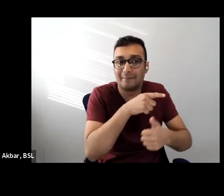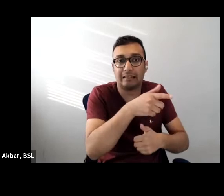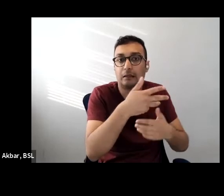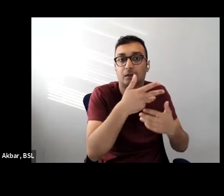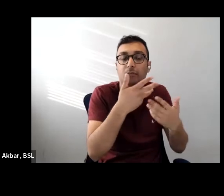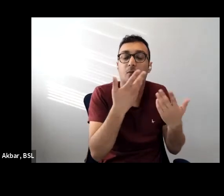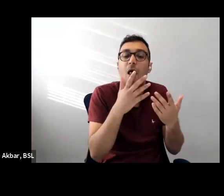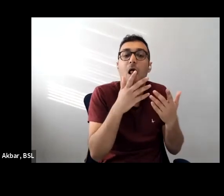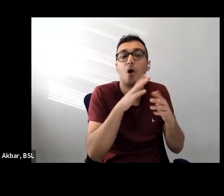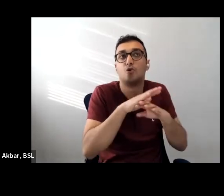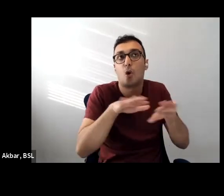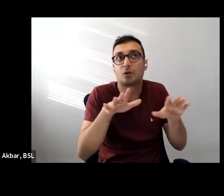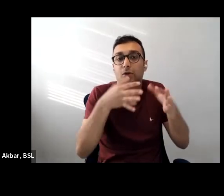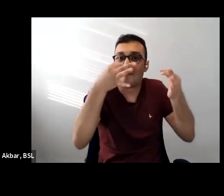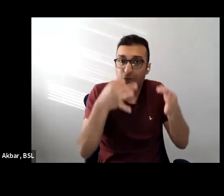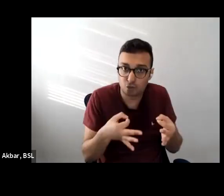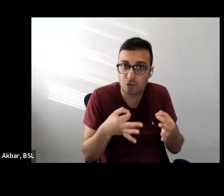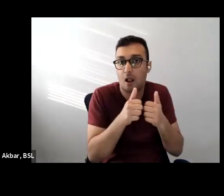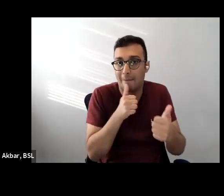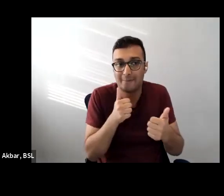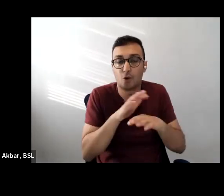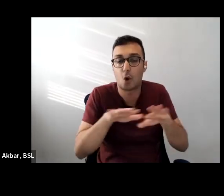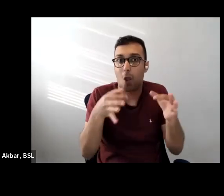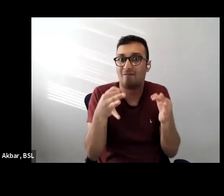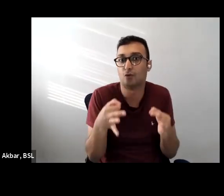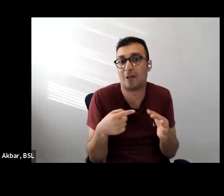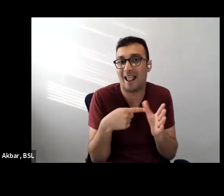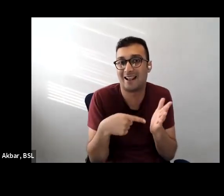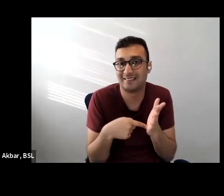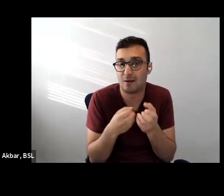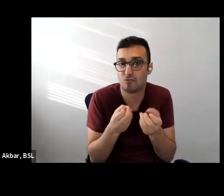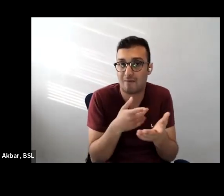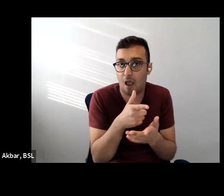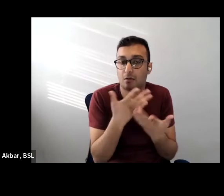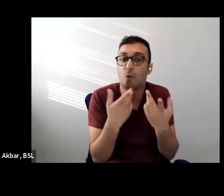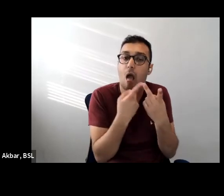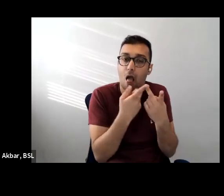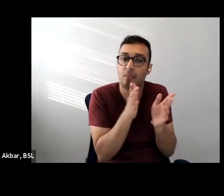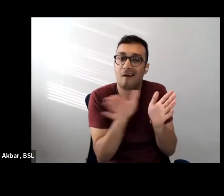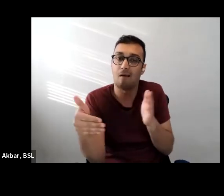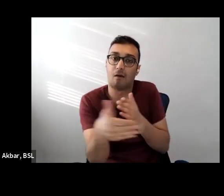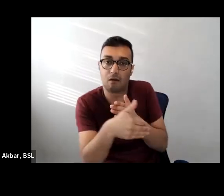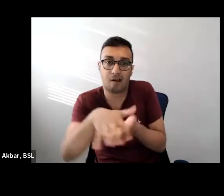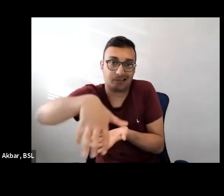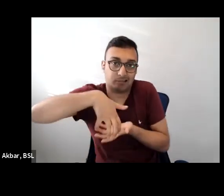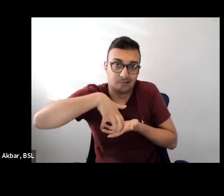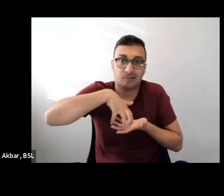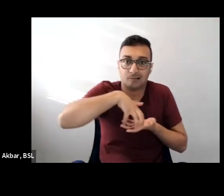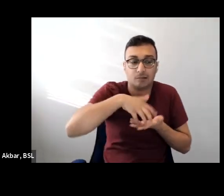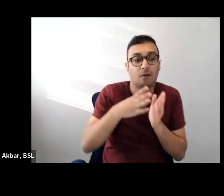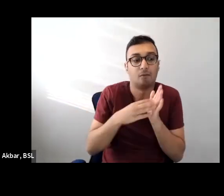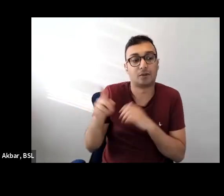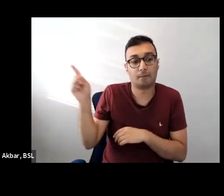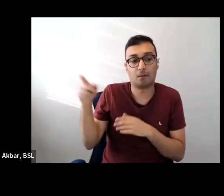AT providers. So an example you can see in the photo here is Esther, one of our research participants from Freetown in Sierra